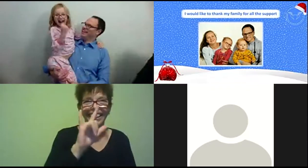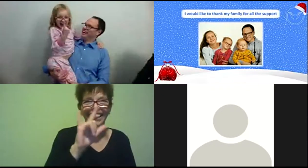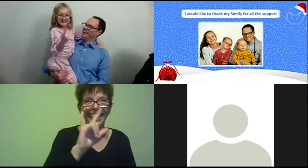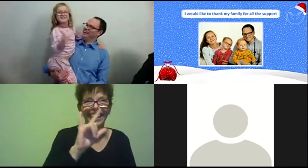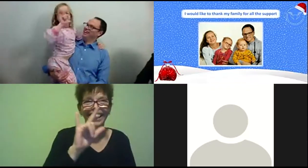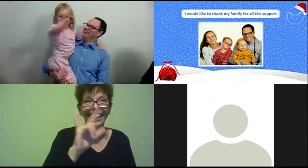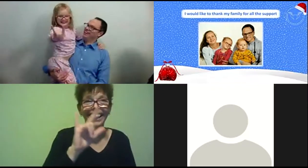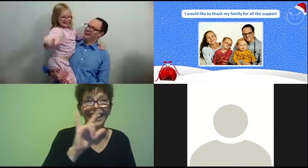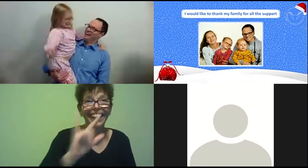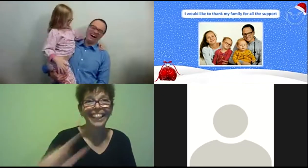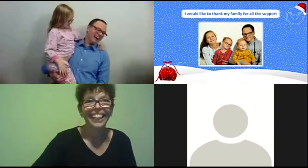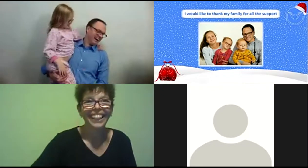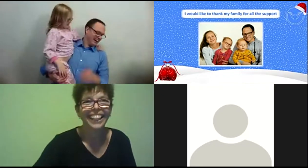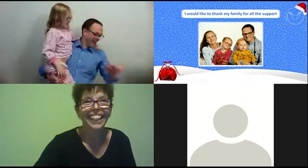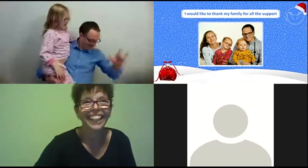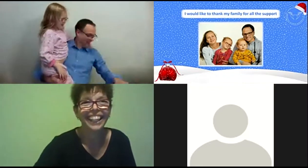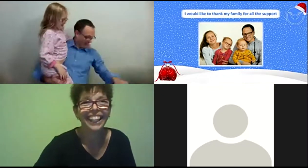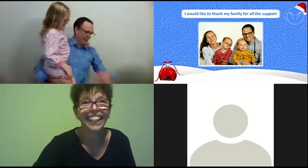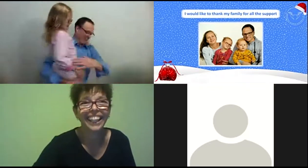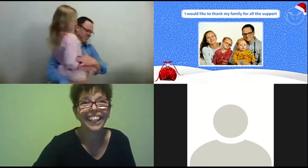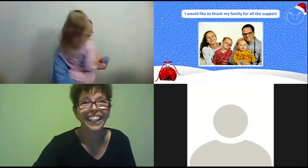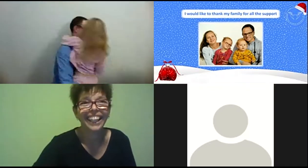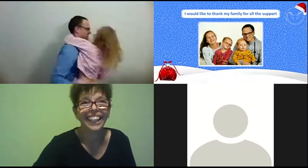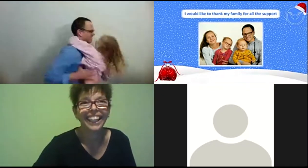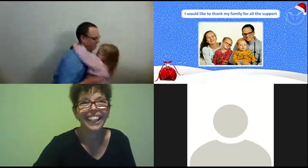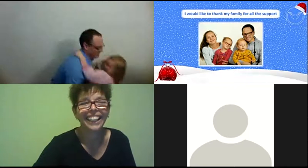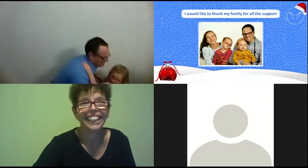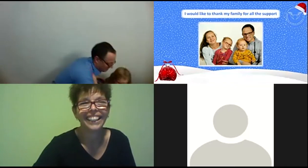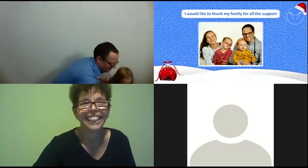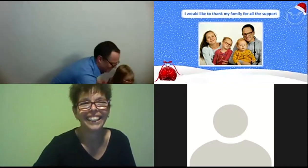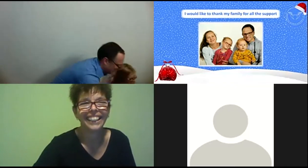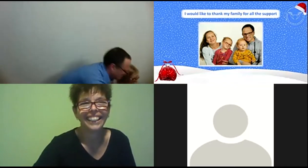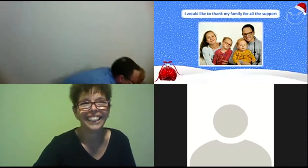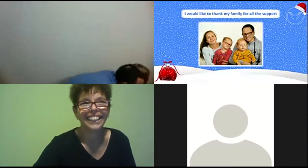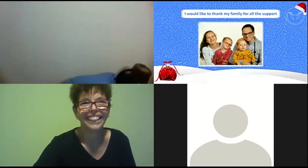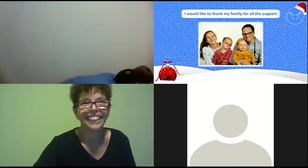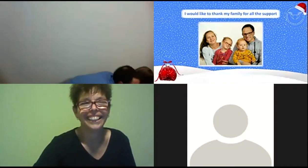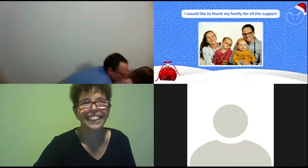You can tell the audience, I love you. I love you.